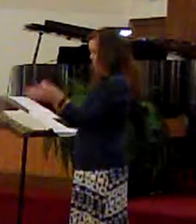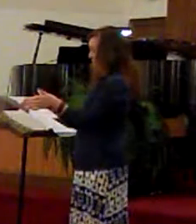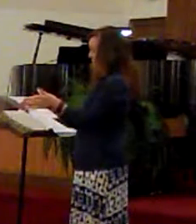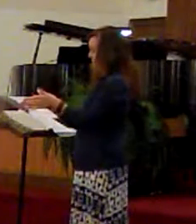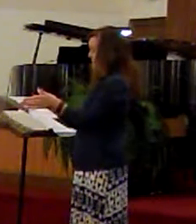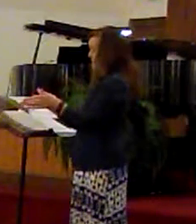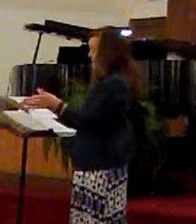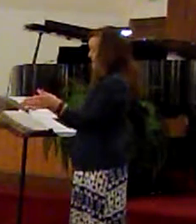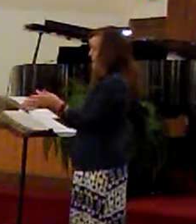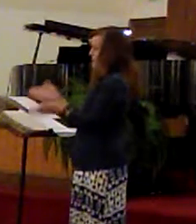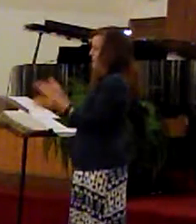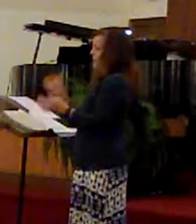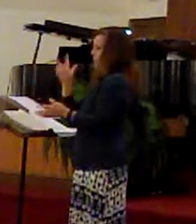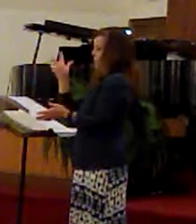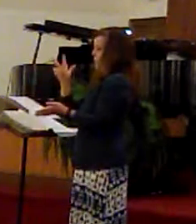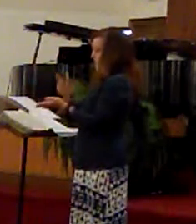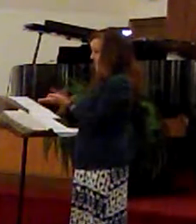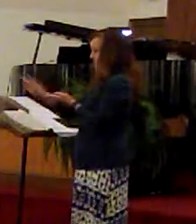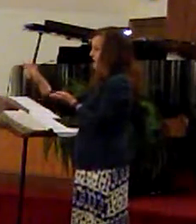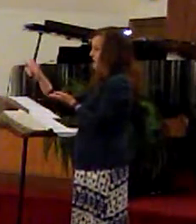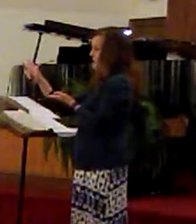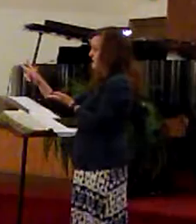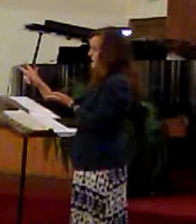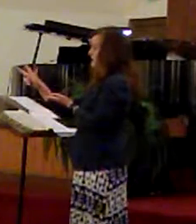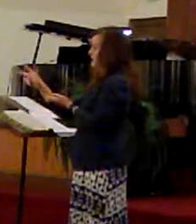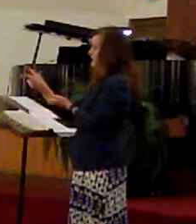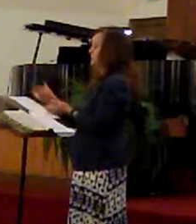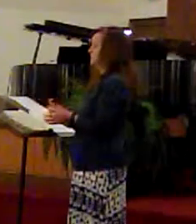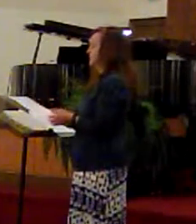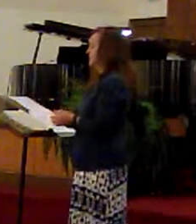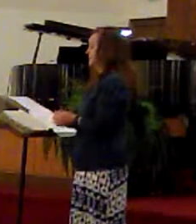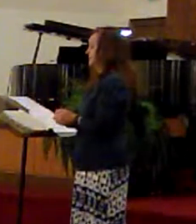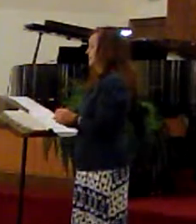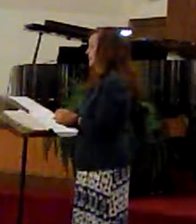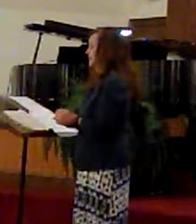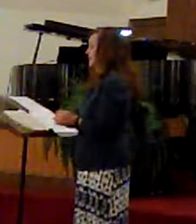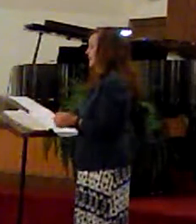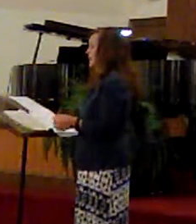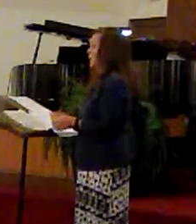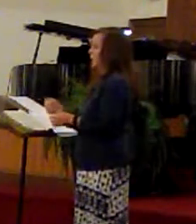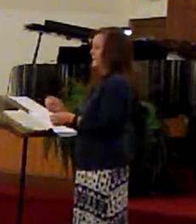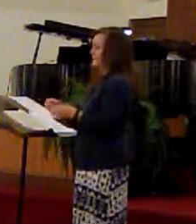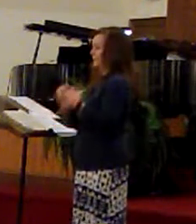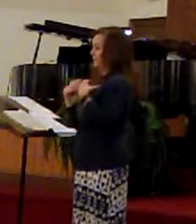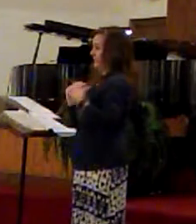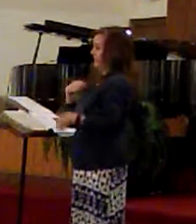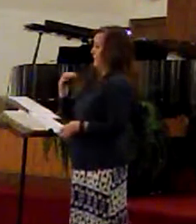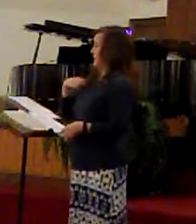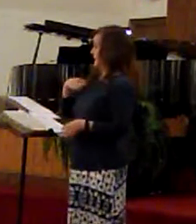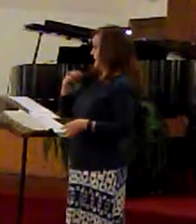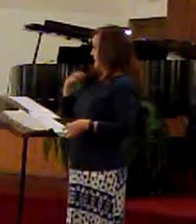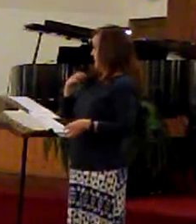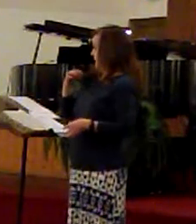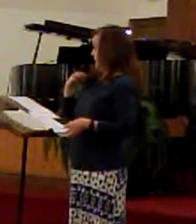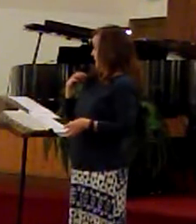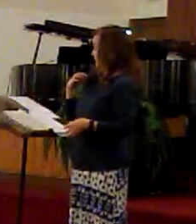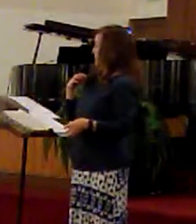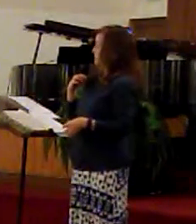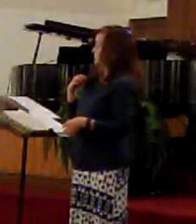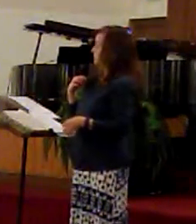at church 3 days a week, 3 times a week, and we volunteer, we do all these things. But